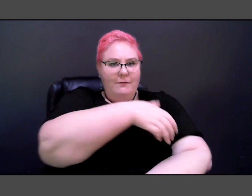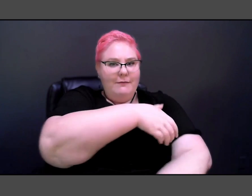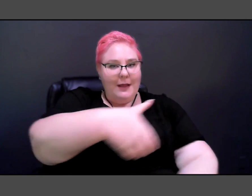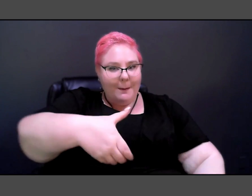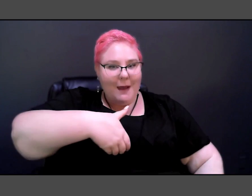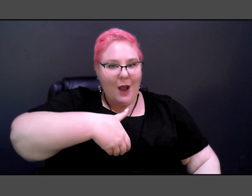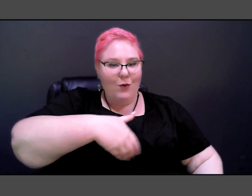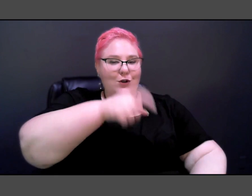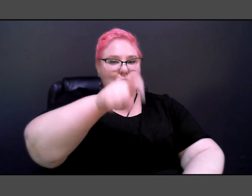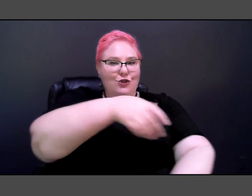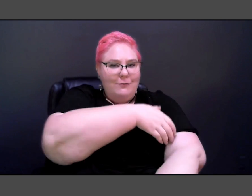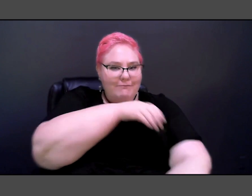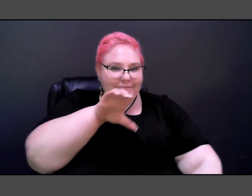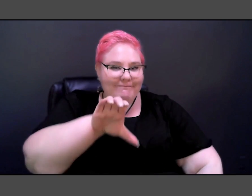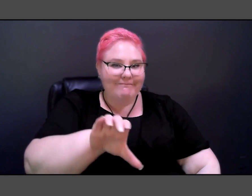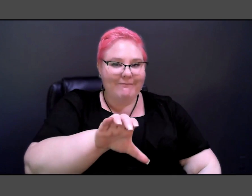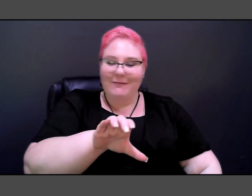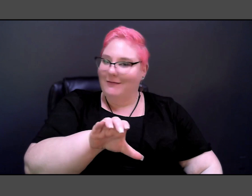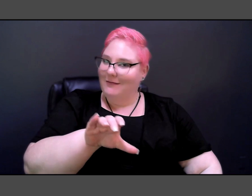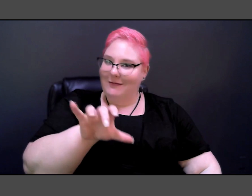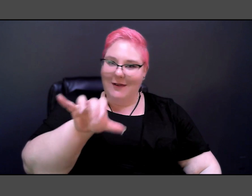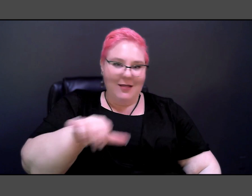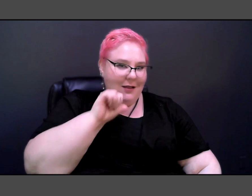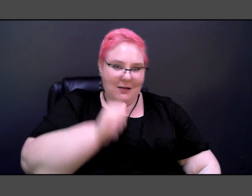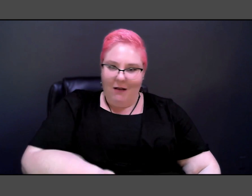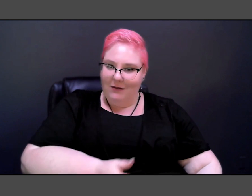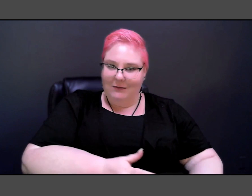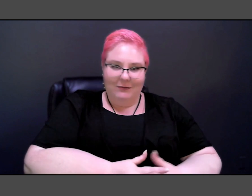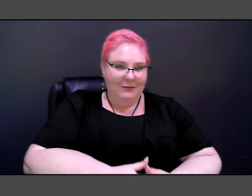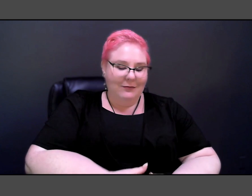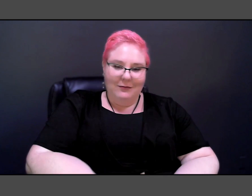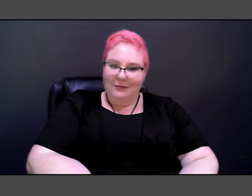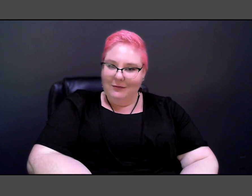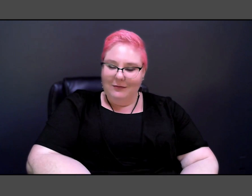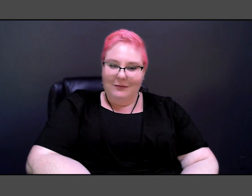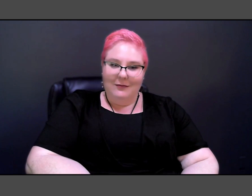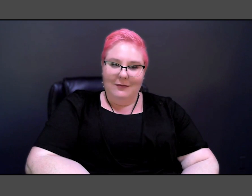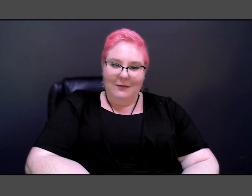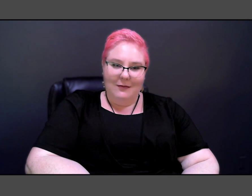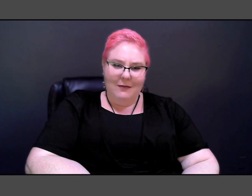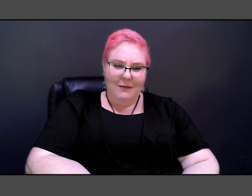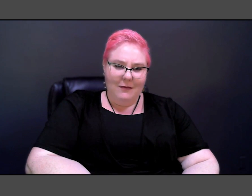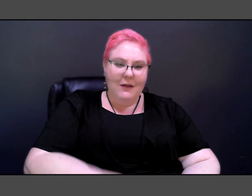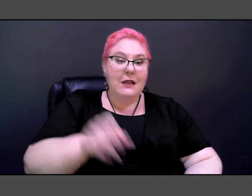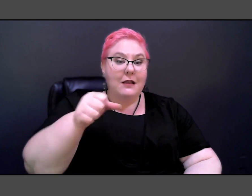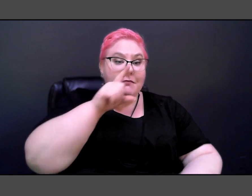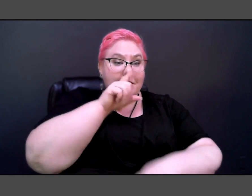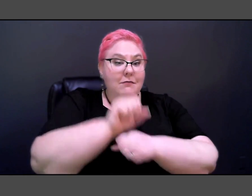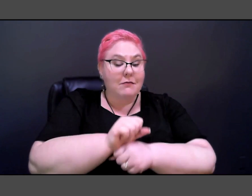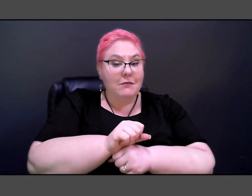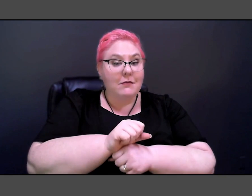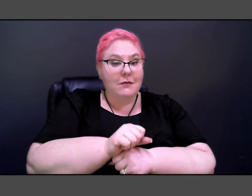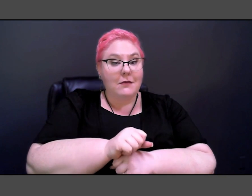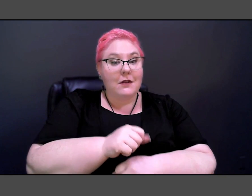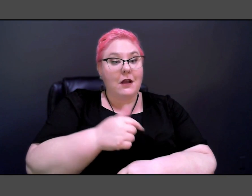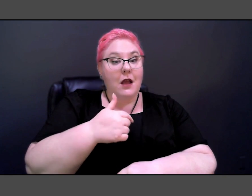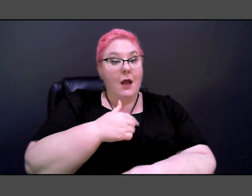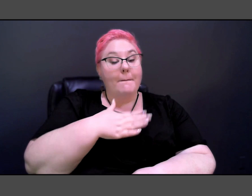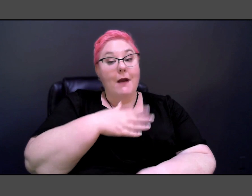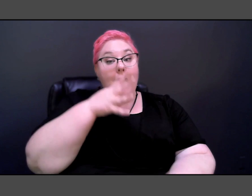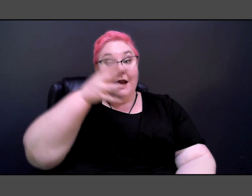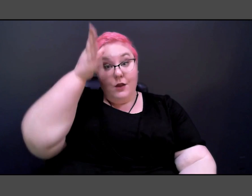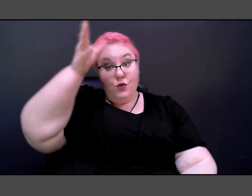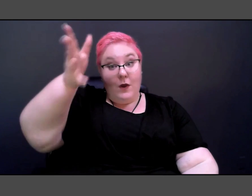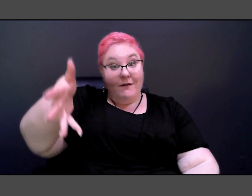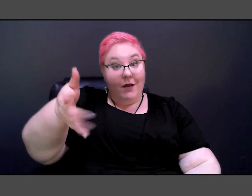was. Yeah. Yes, yes, indeed. My grandfather, sometimes I